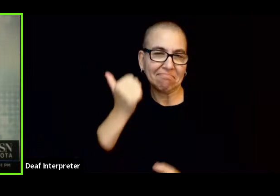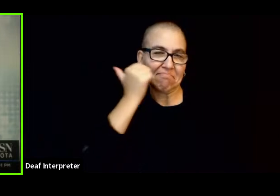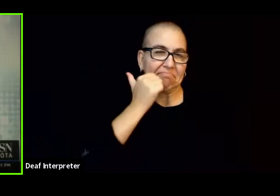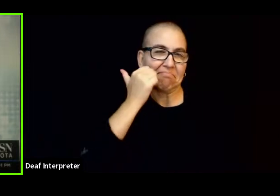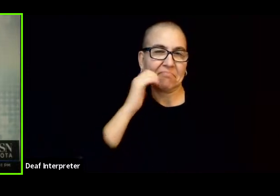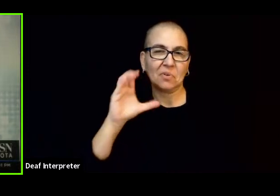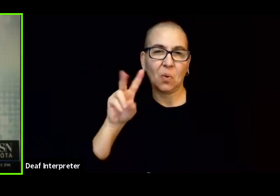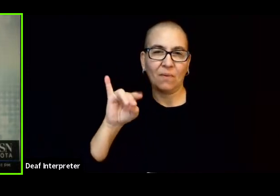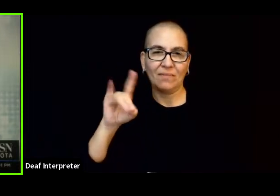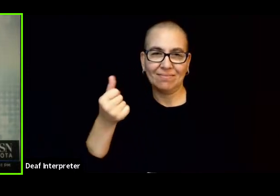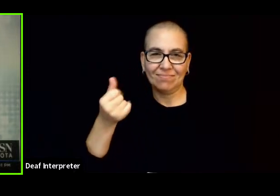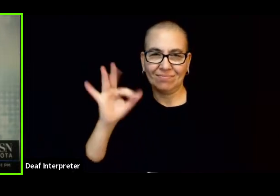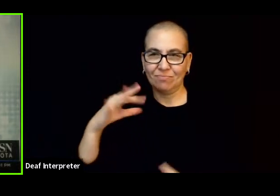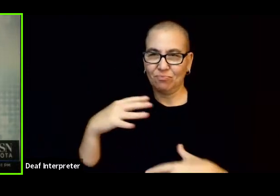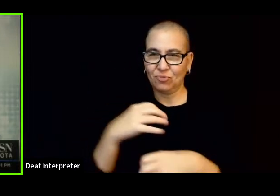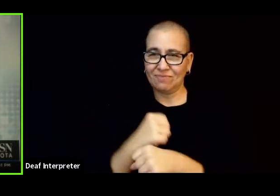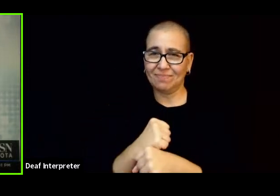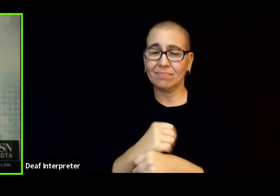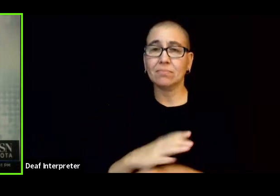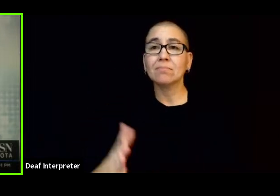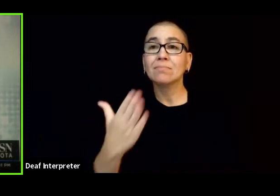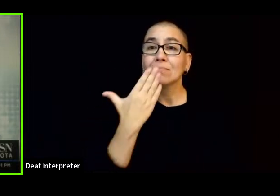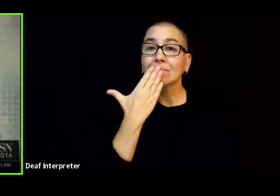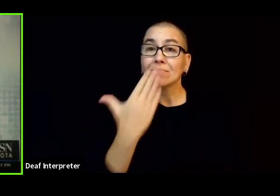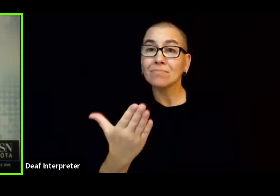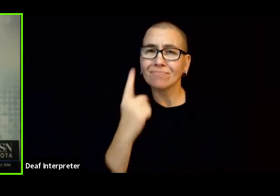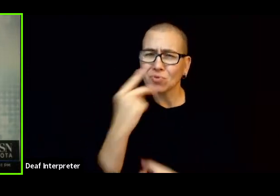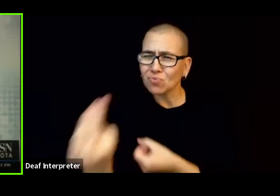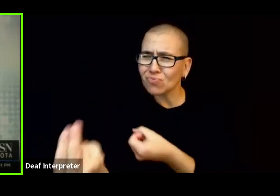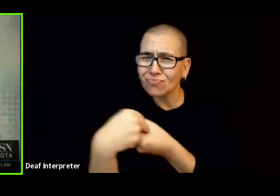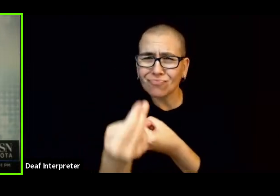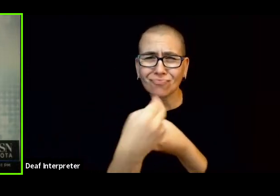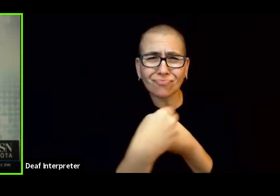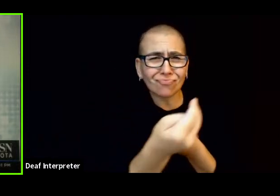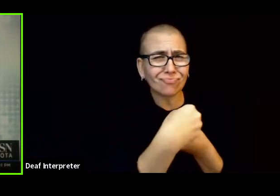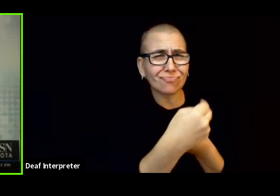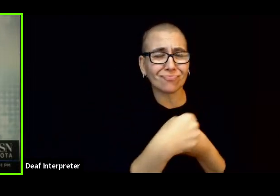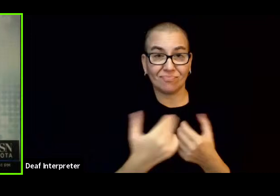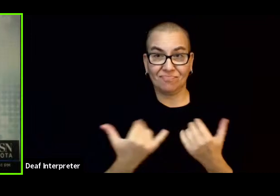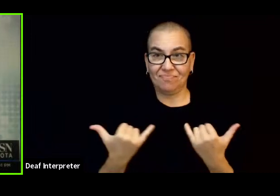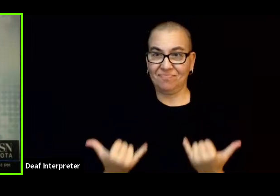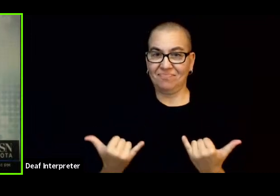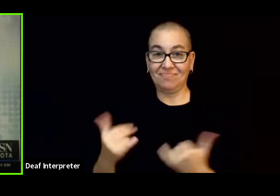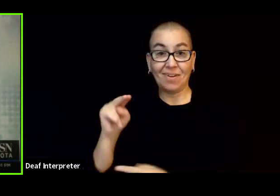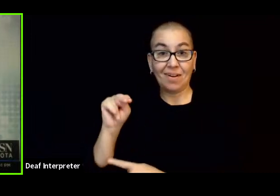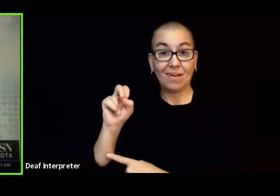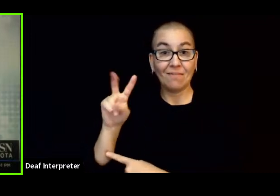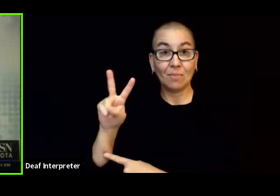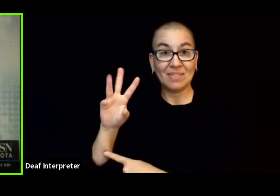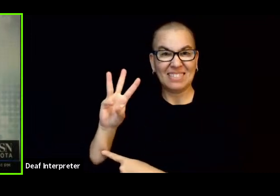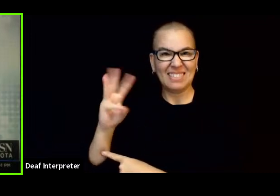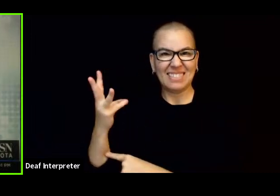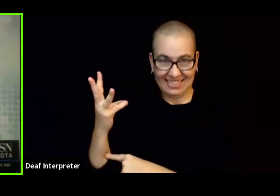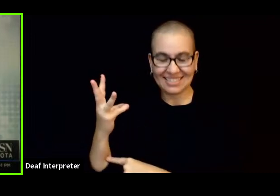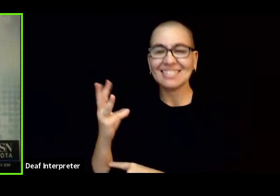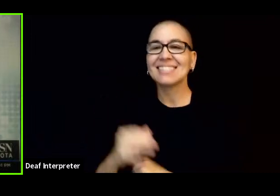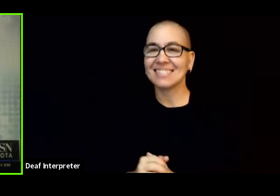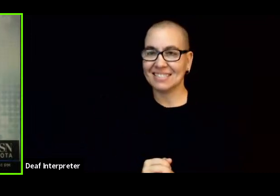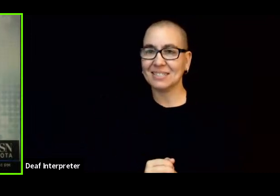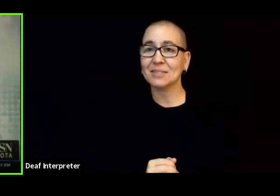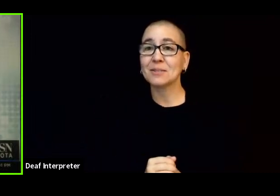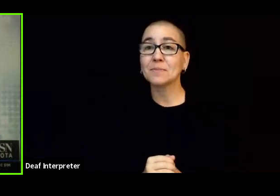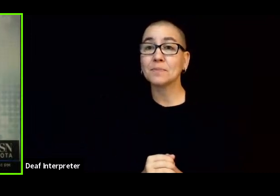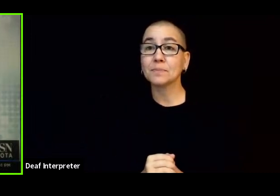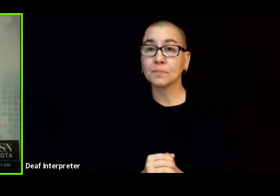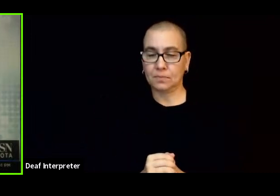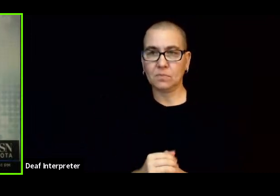Thank you, and thank you all for joining us for the COVID-19 media briefing for November 6th. On the call today, we have MDH Commissioner Jan